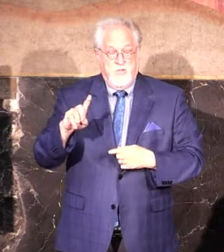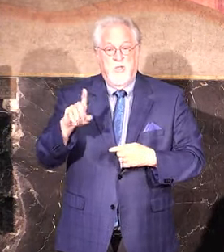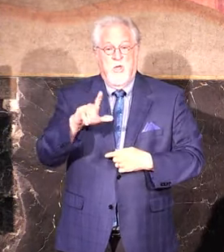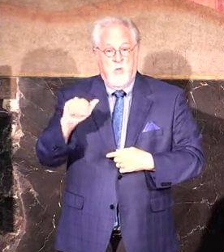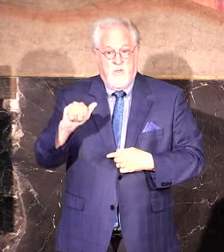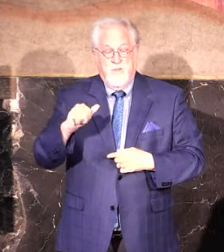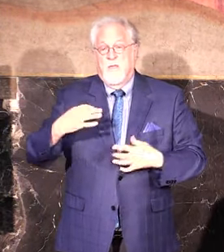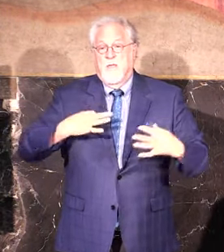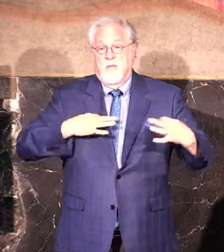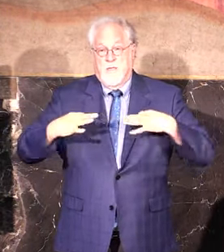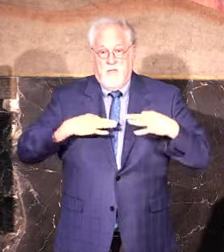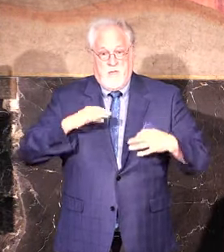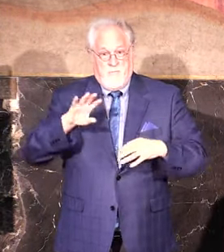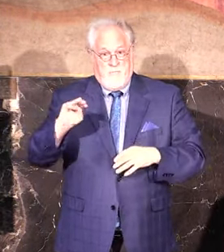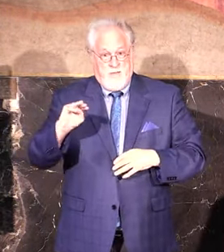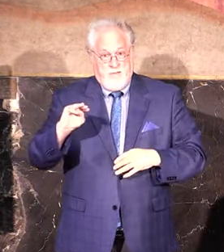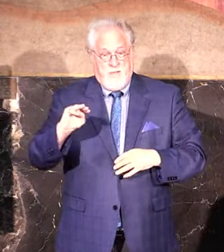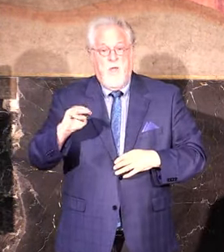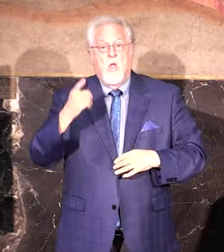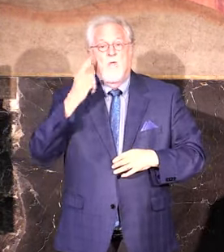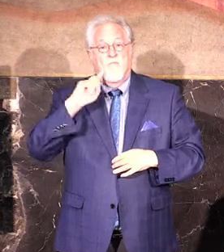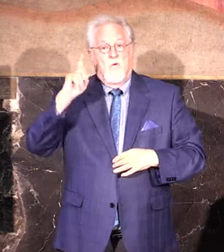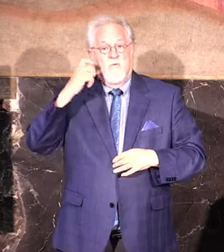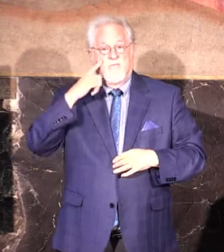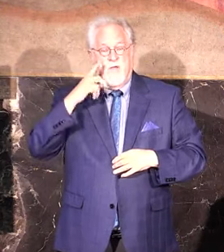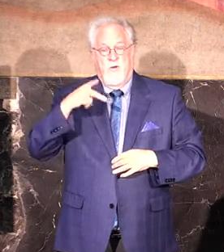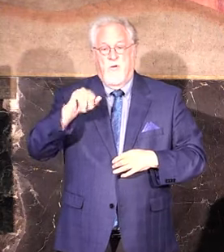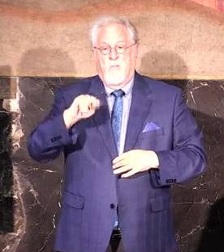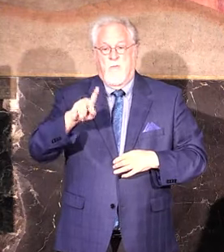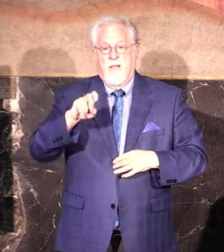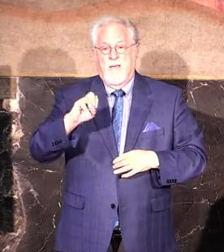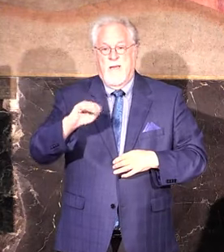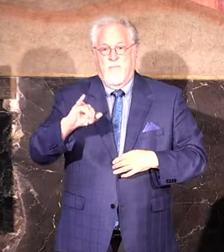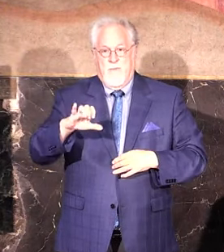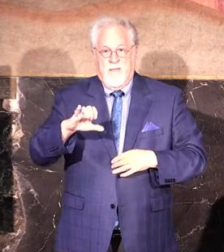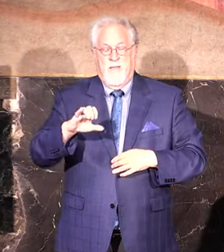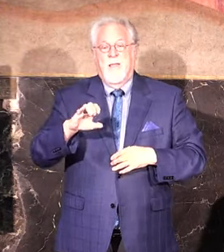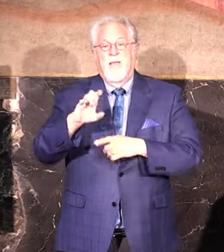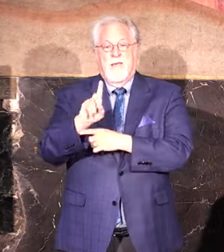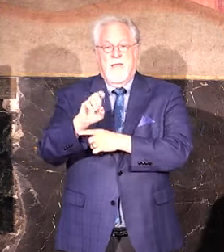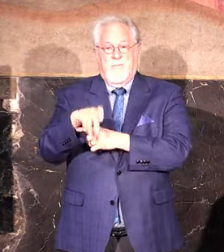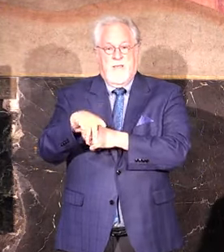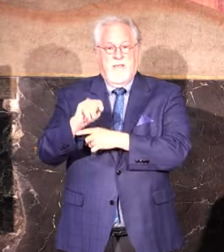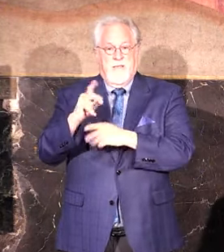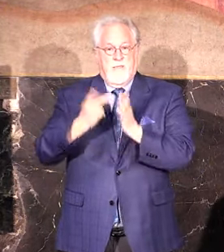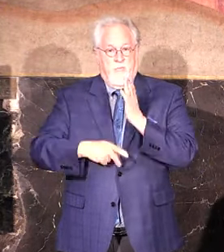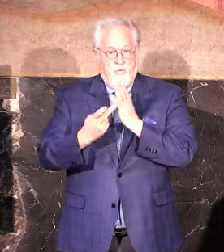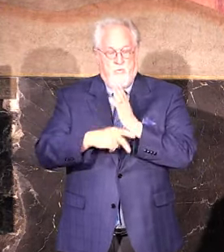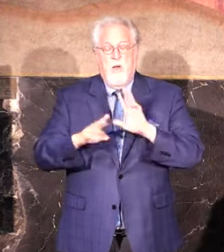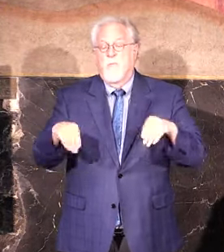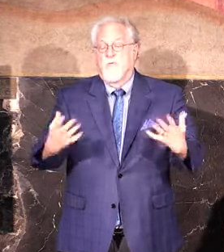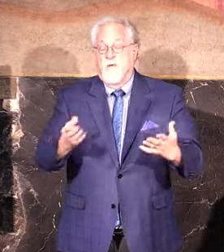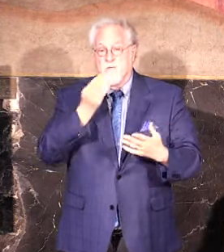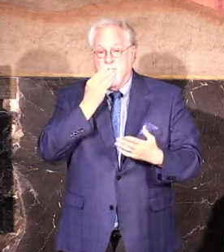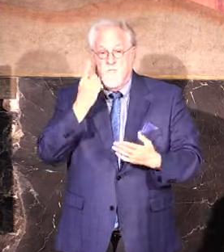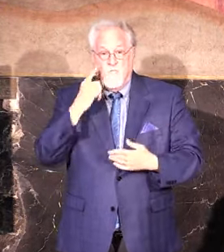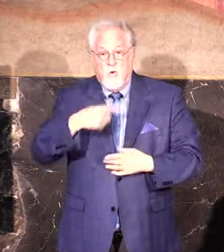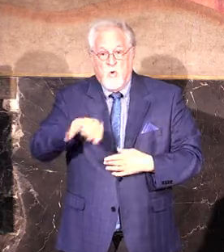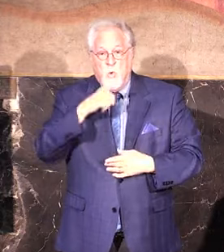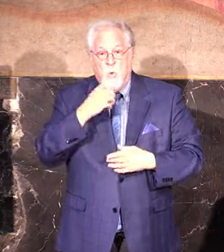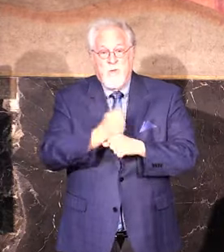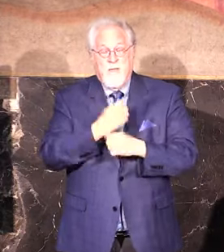taking applications on Monday for the federal pandemic EBT program. It provides food benefits for students who receive